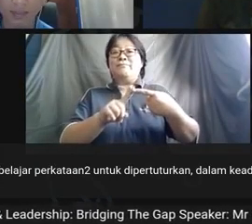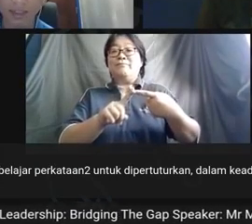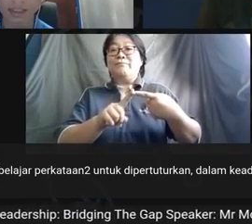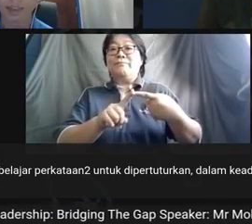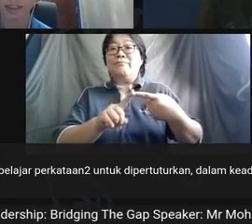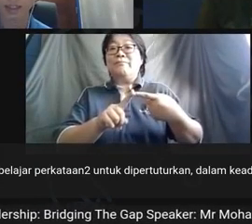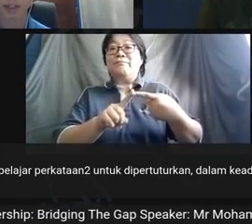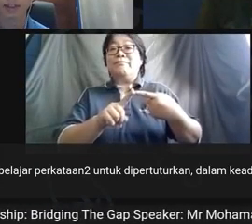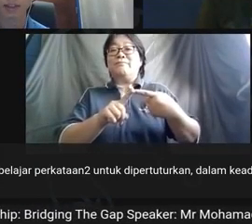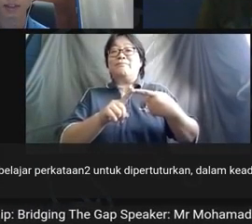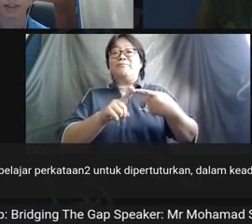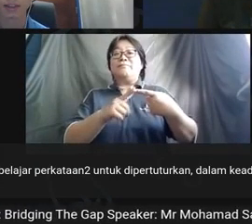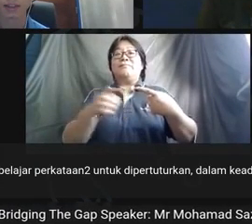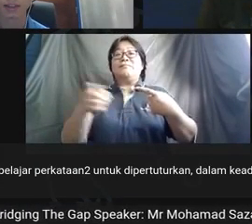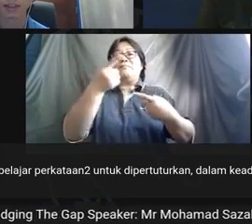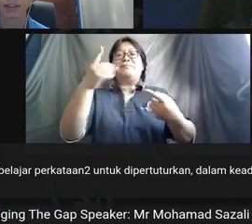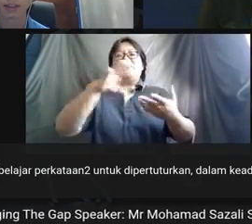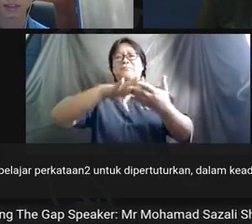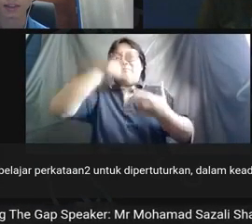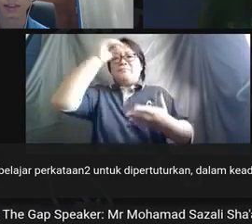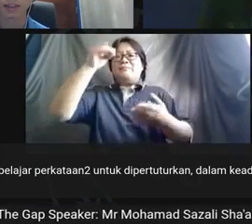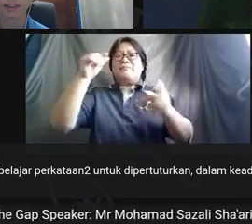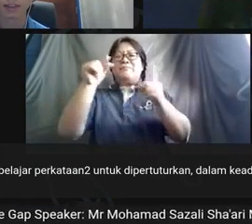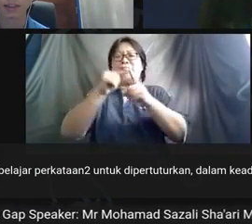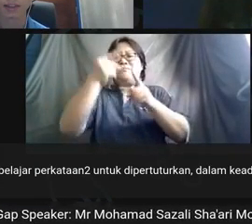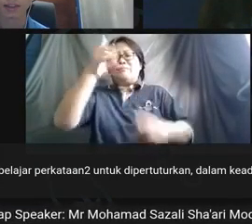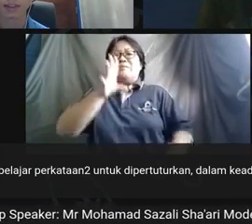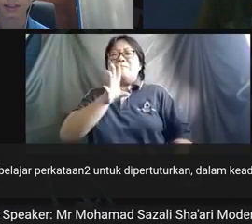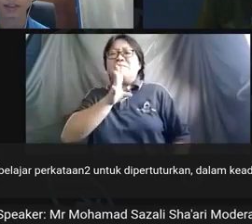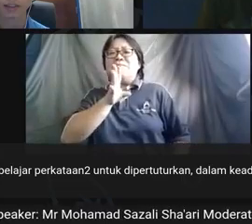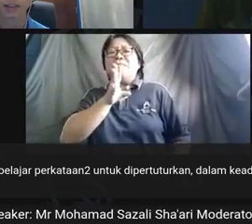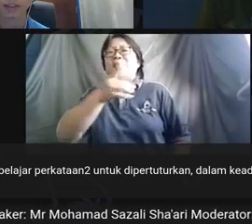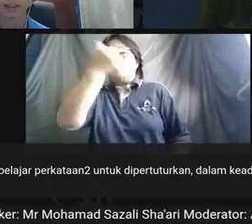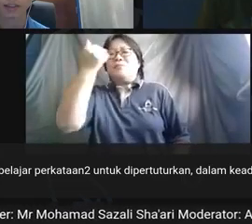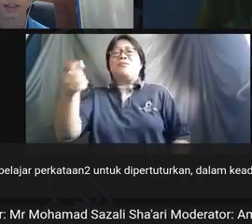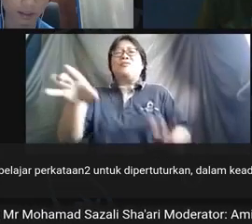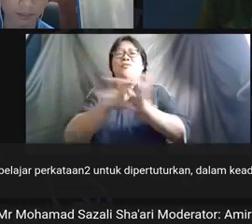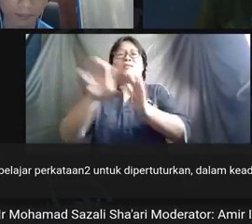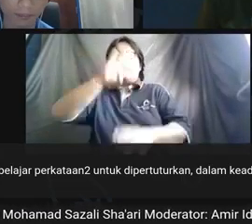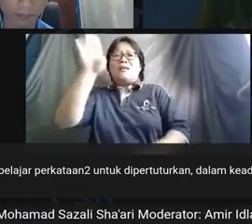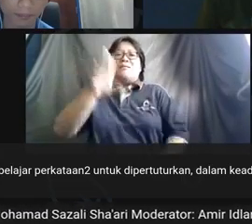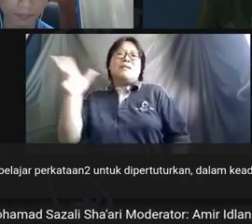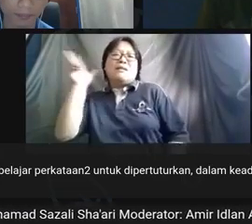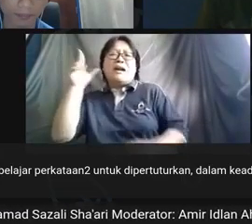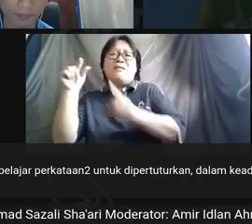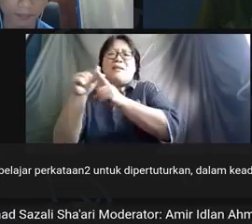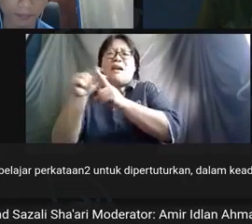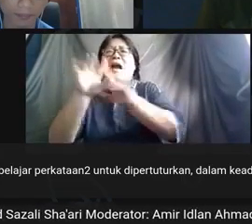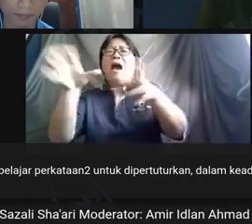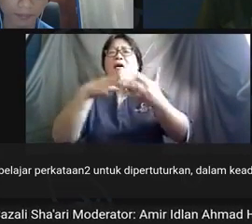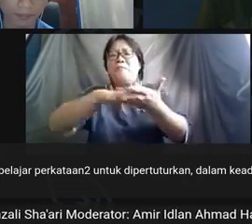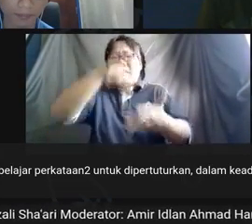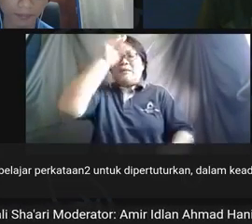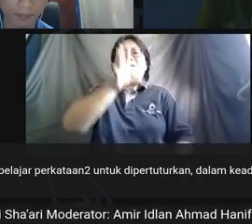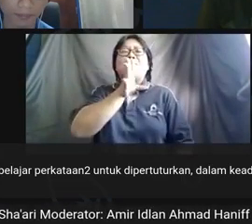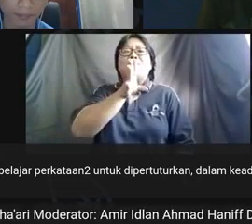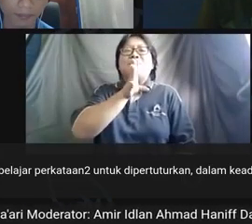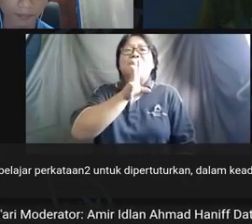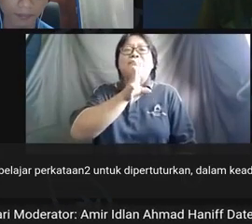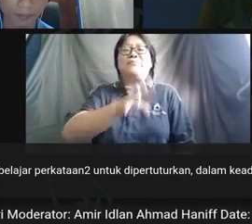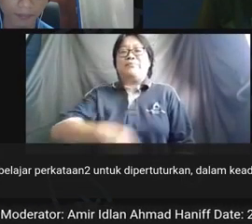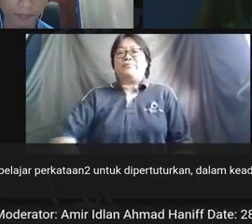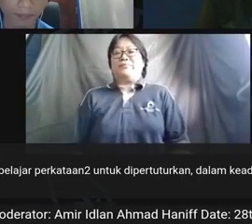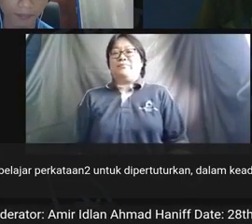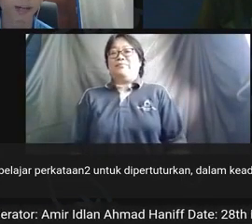mana anda belajar perkataan-perkataan untuk dipertuturkan dalam keadaan anda tidak pernah mendengarnya? I think this is in